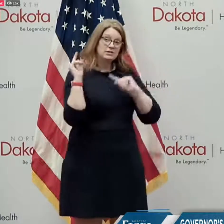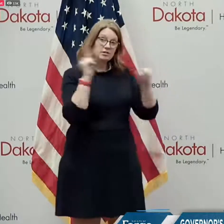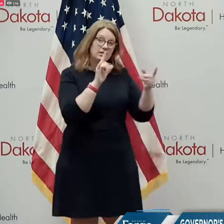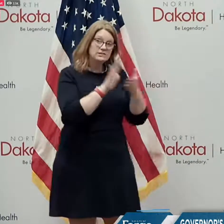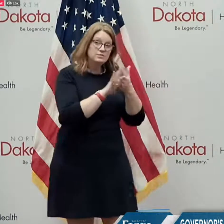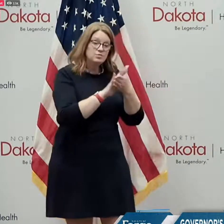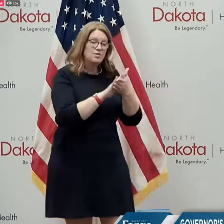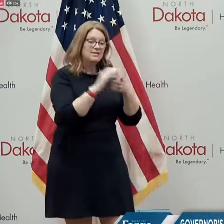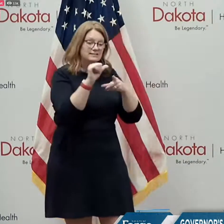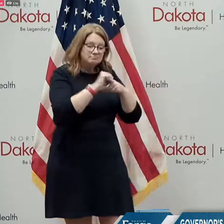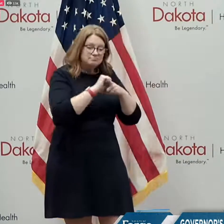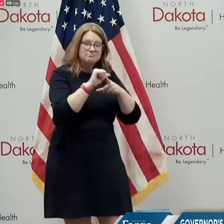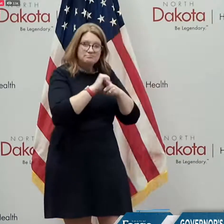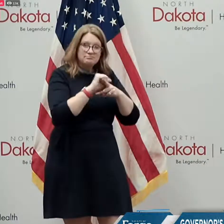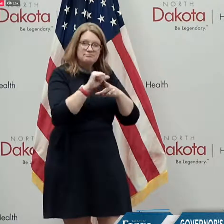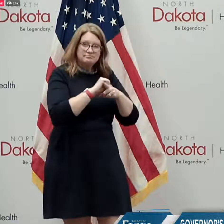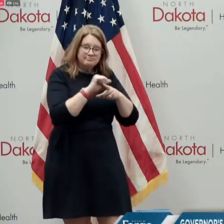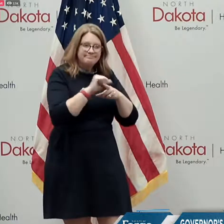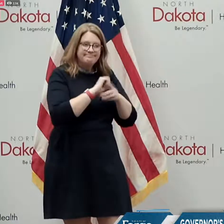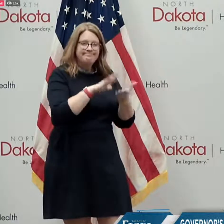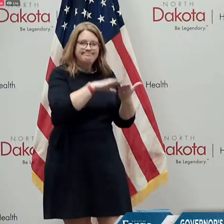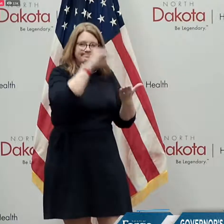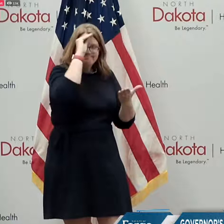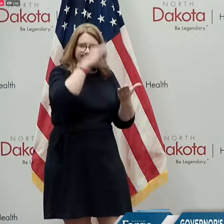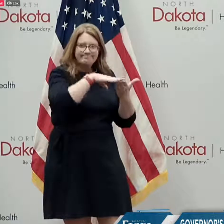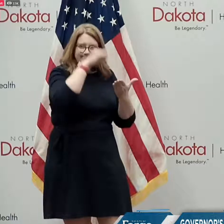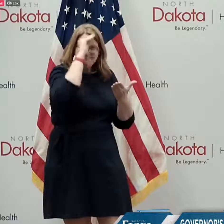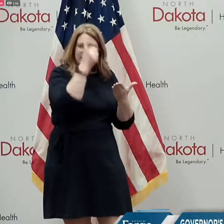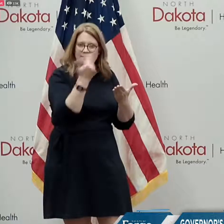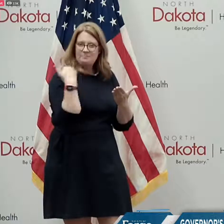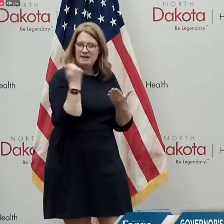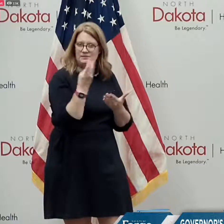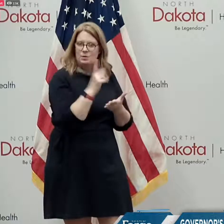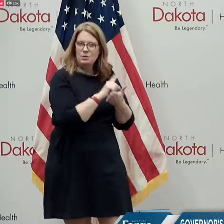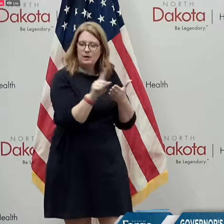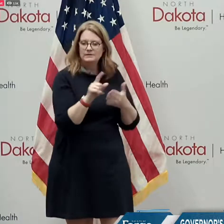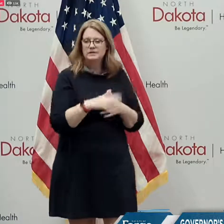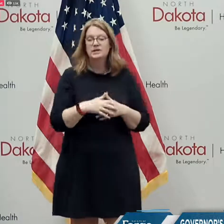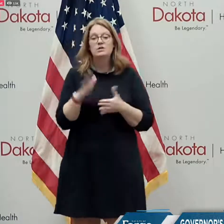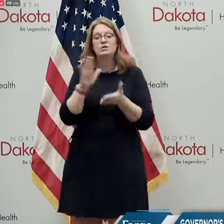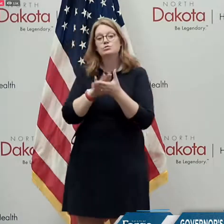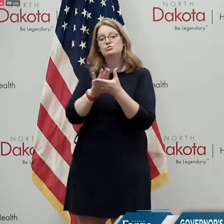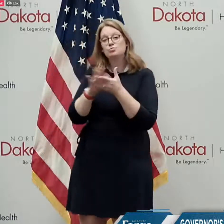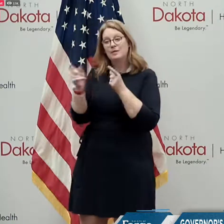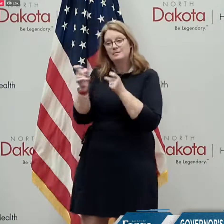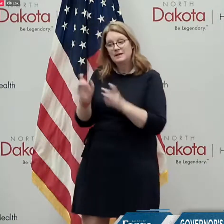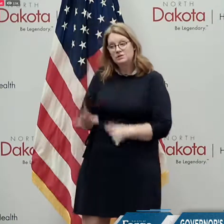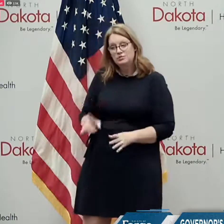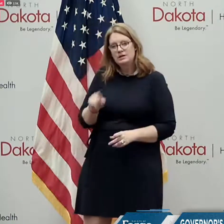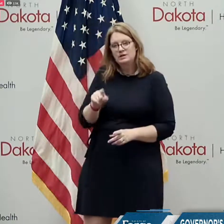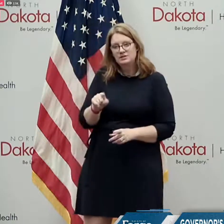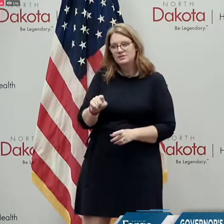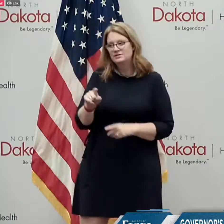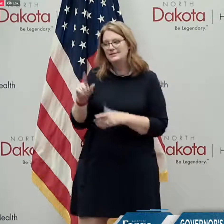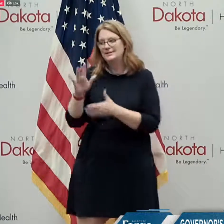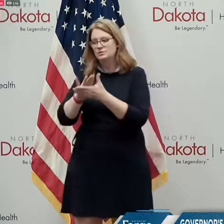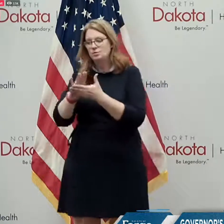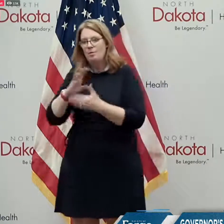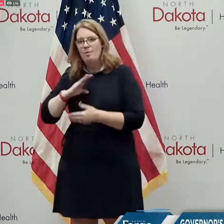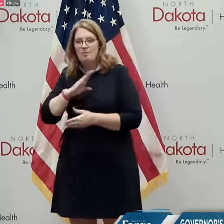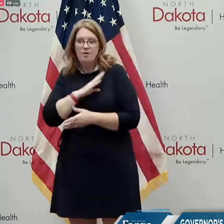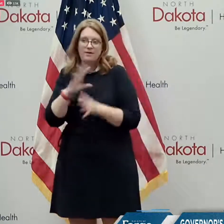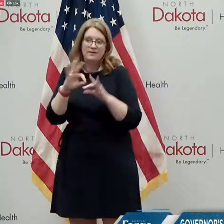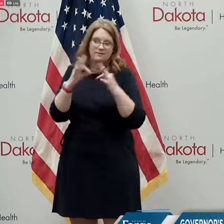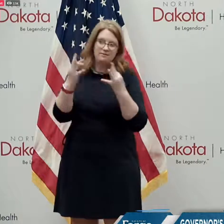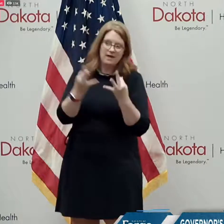and information for the past several weeks. School administrators, as the governor said, have been working with their school board leaders, families, teachers,